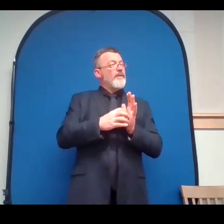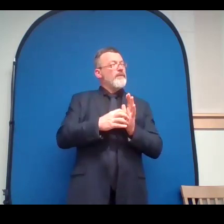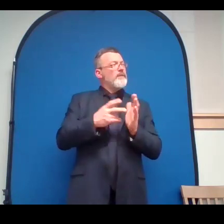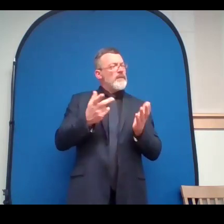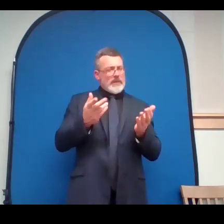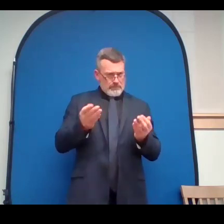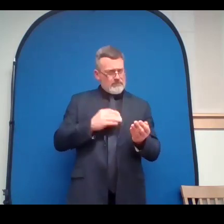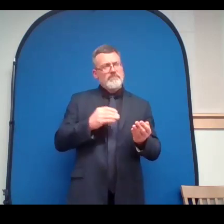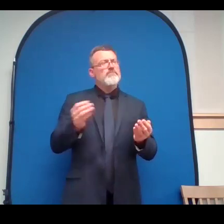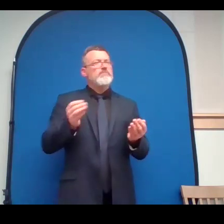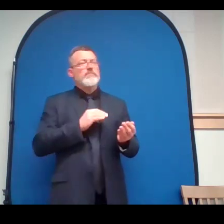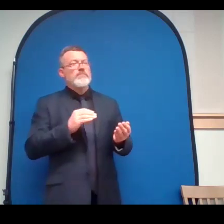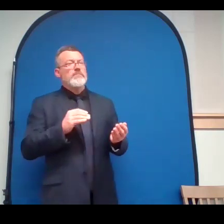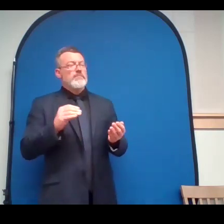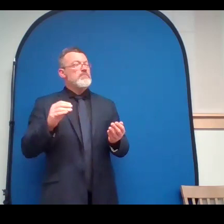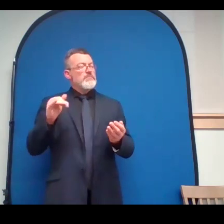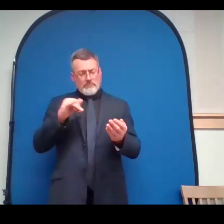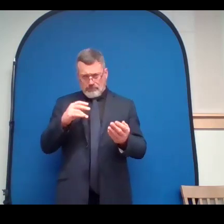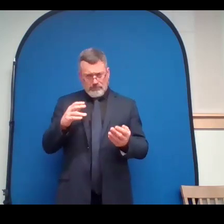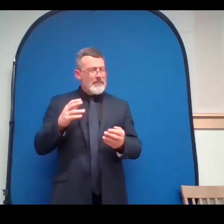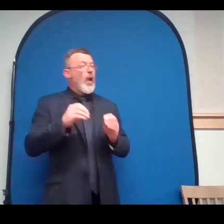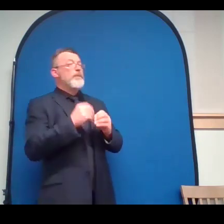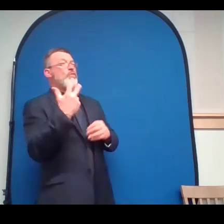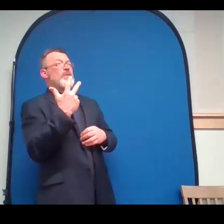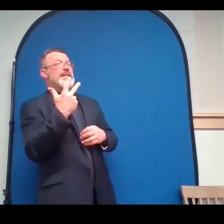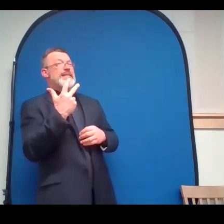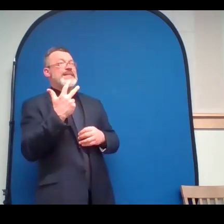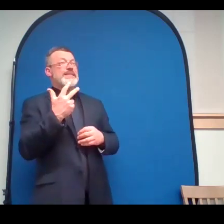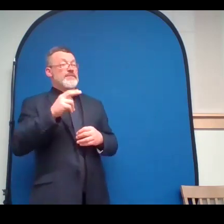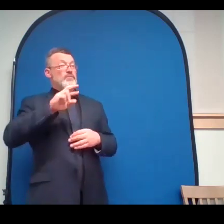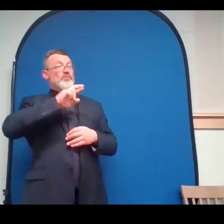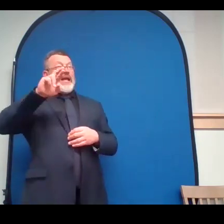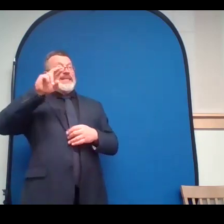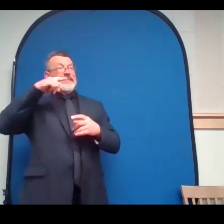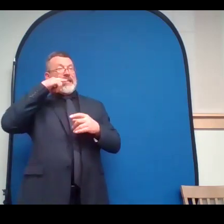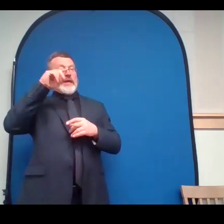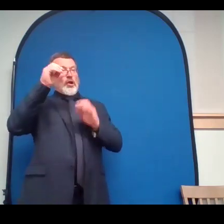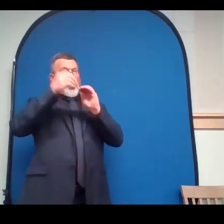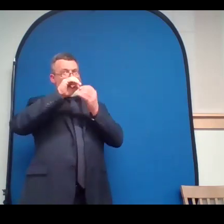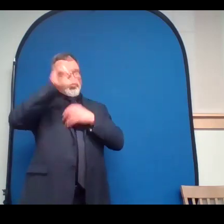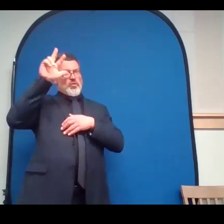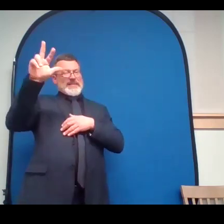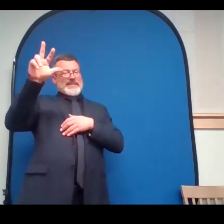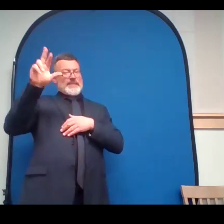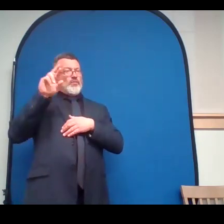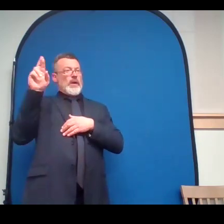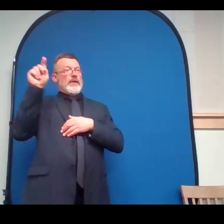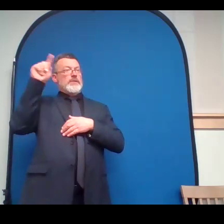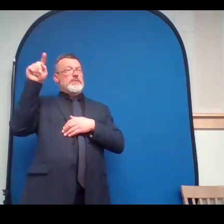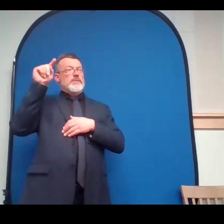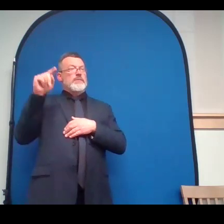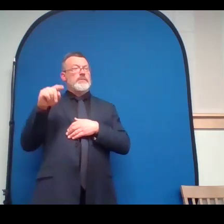It's document 3. Document 3. Let's say document 3 up in the right hand corner. Remember, the court reporter is supposed to be taking all of this